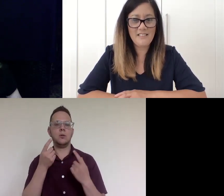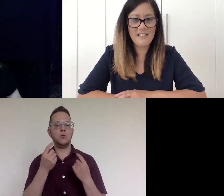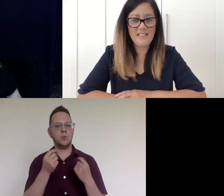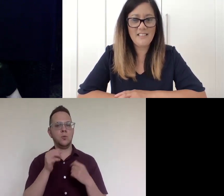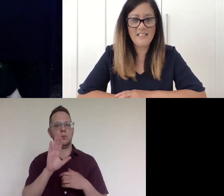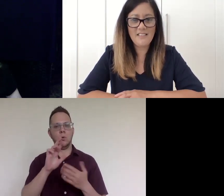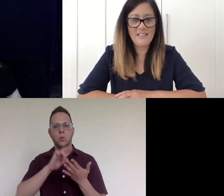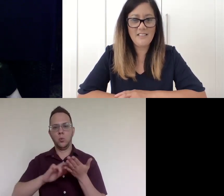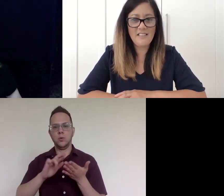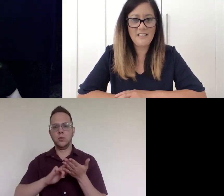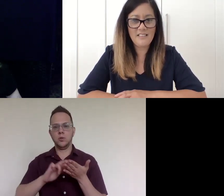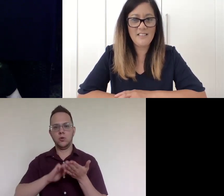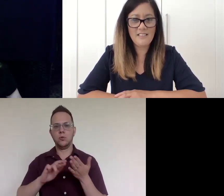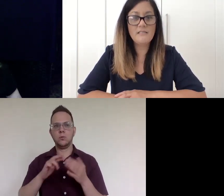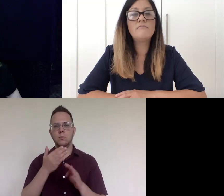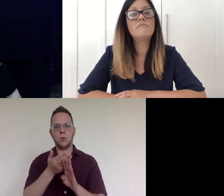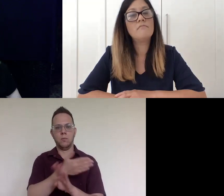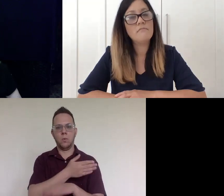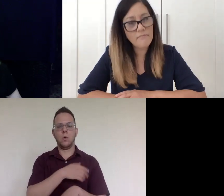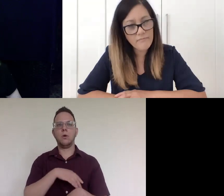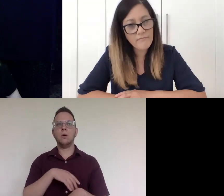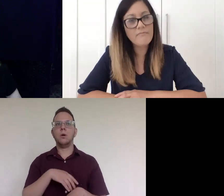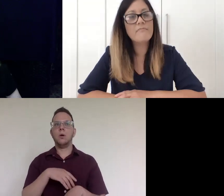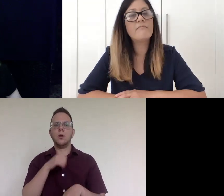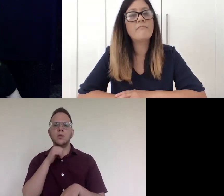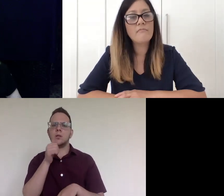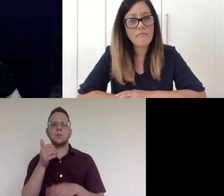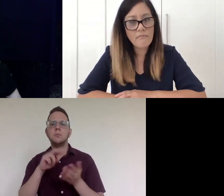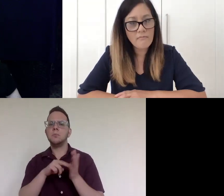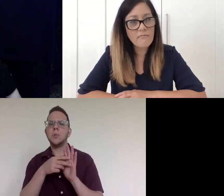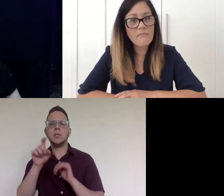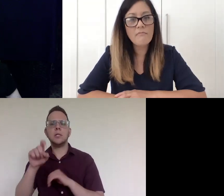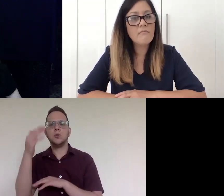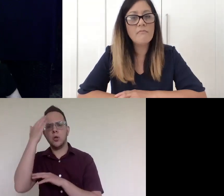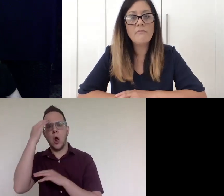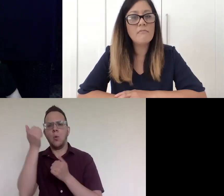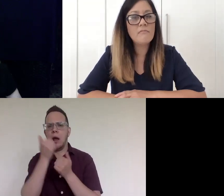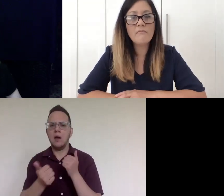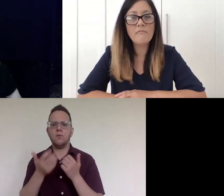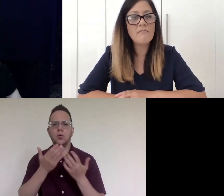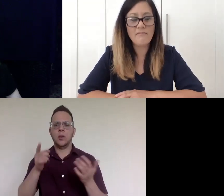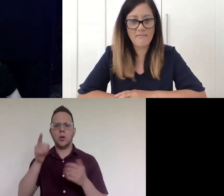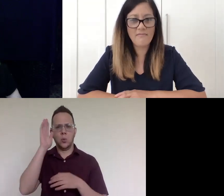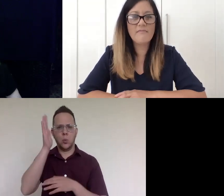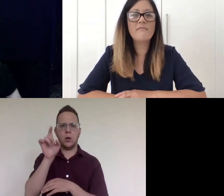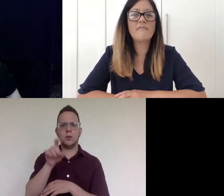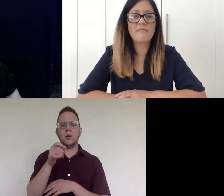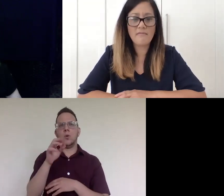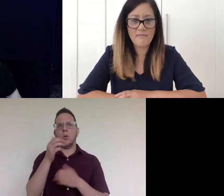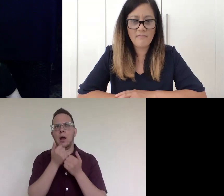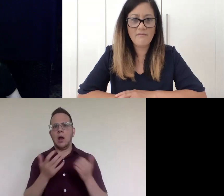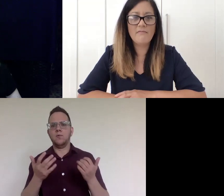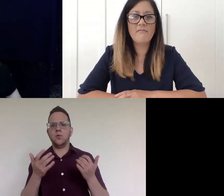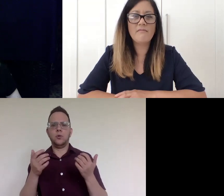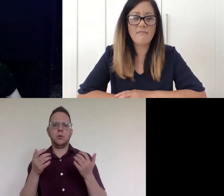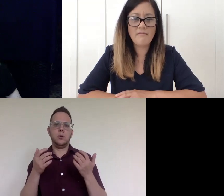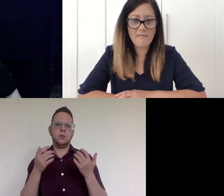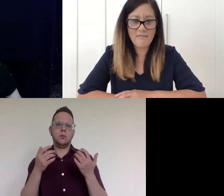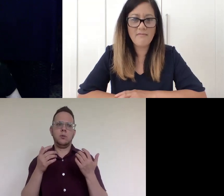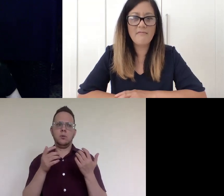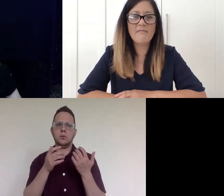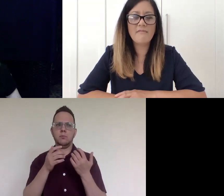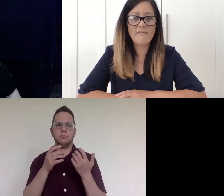Another thing I would mention is to do your research before. It doesn't mean you need to know every single thing,